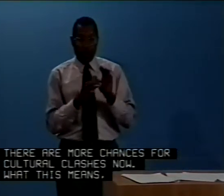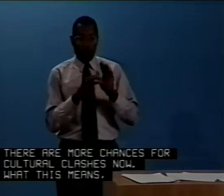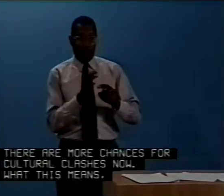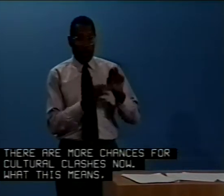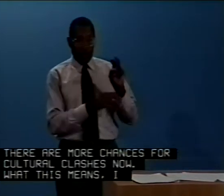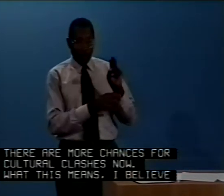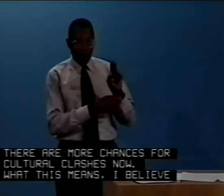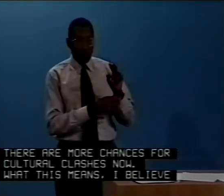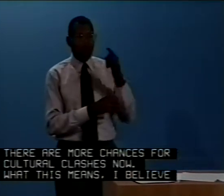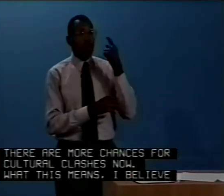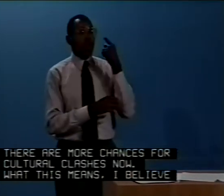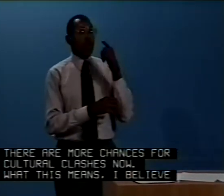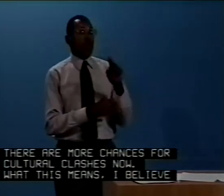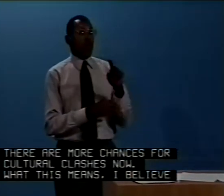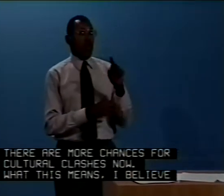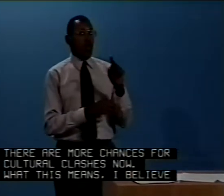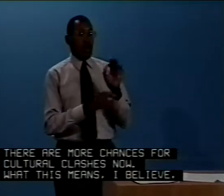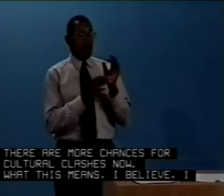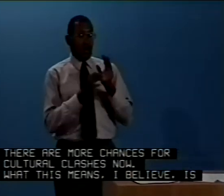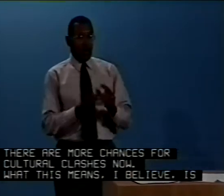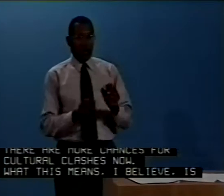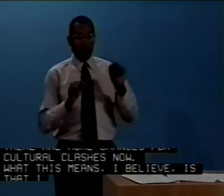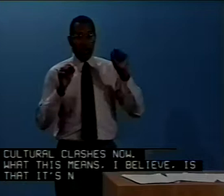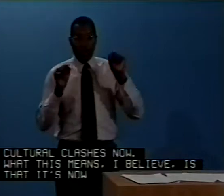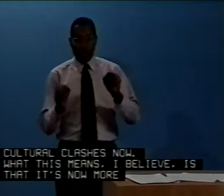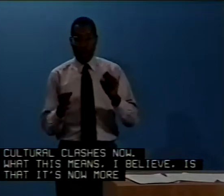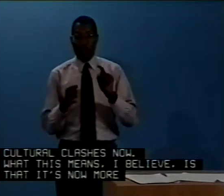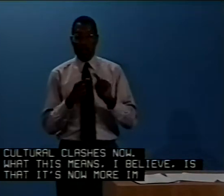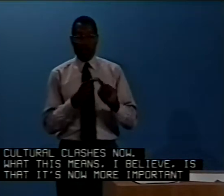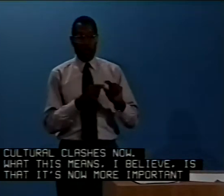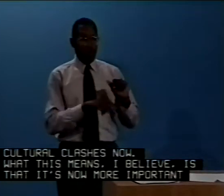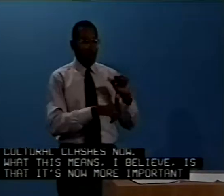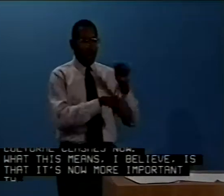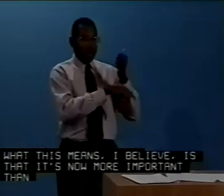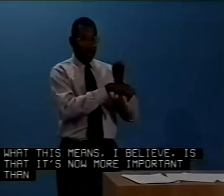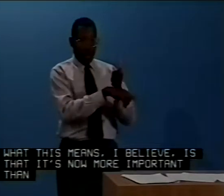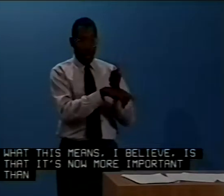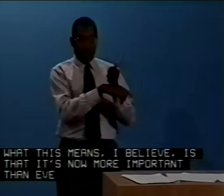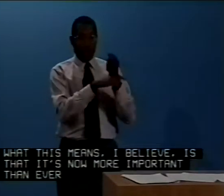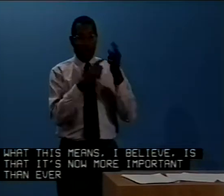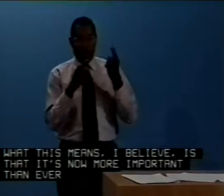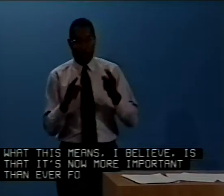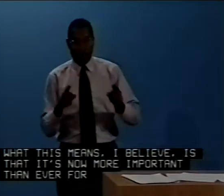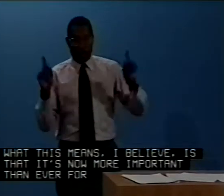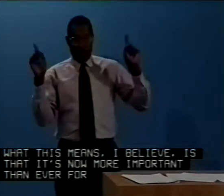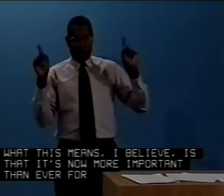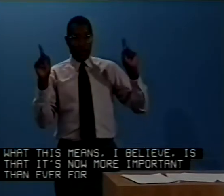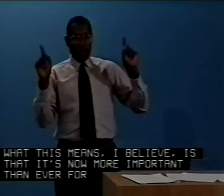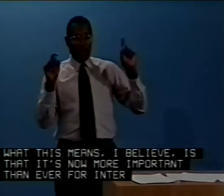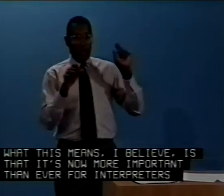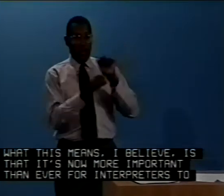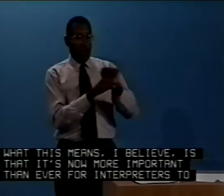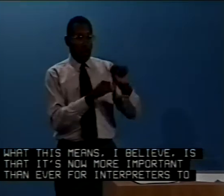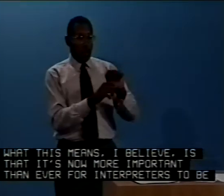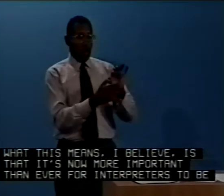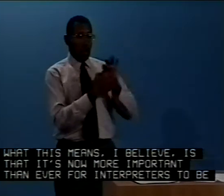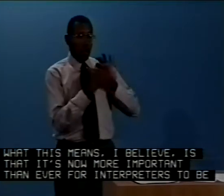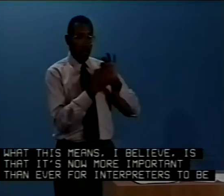is that it's now more important than ever for interpreters to be able to establish productive